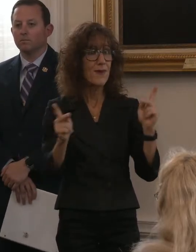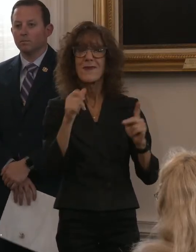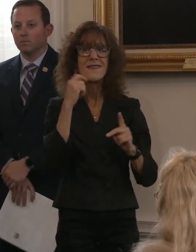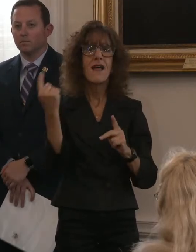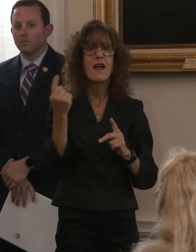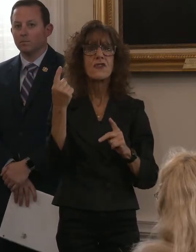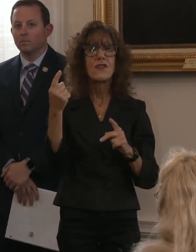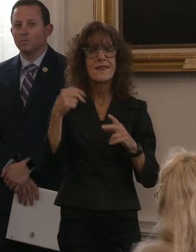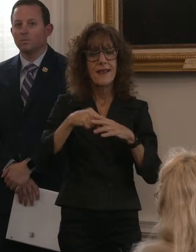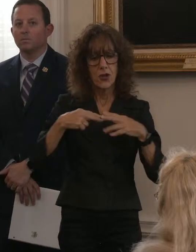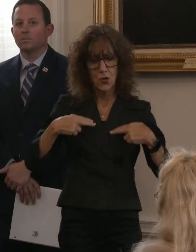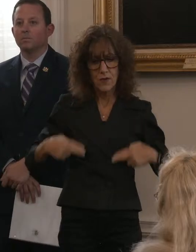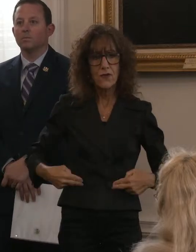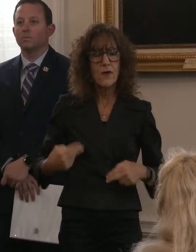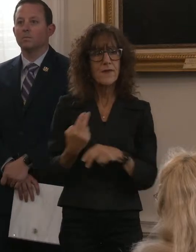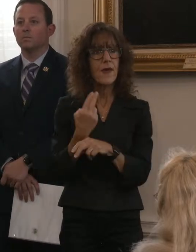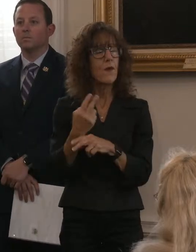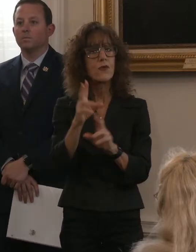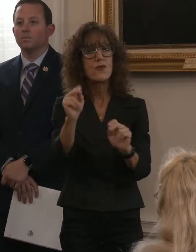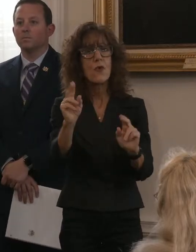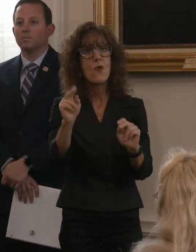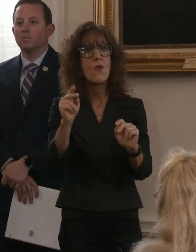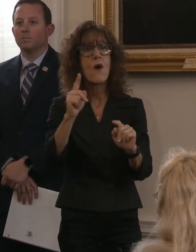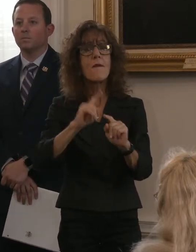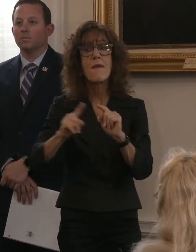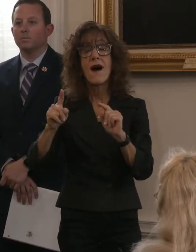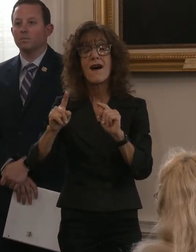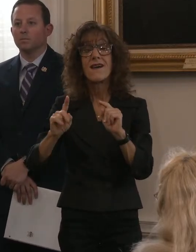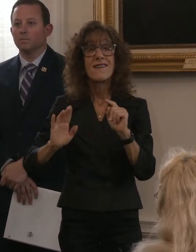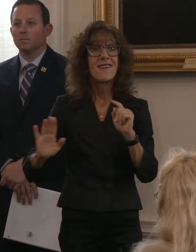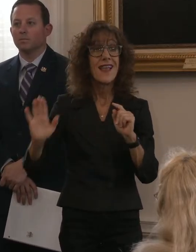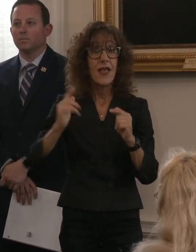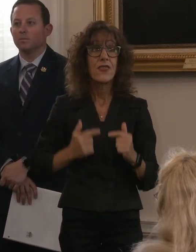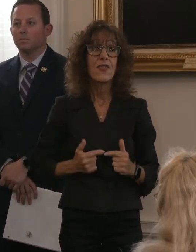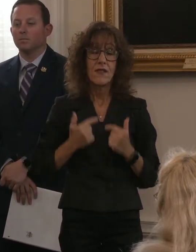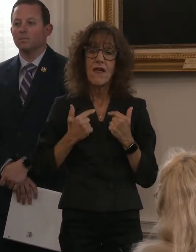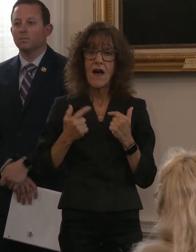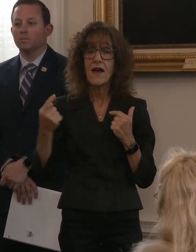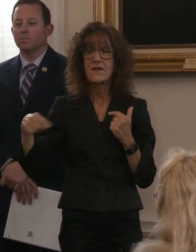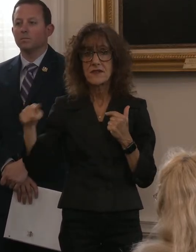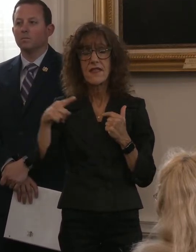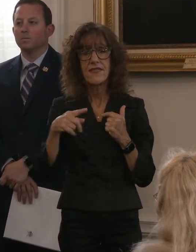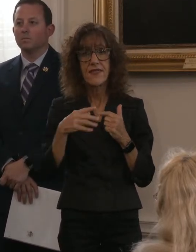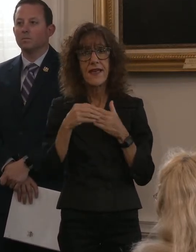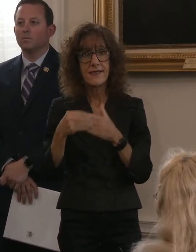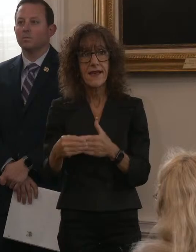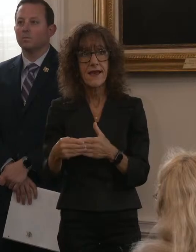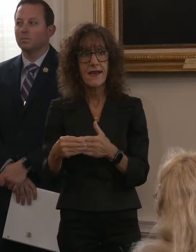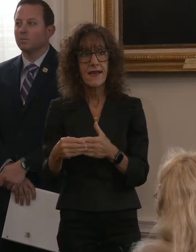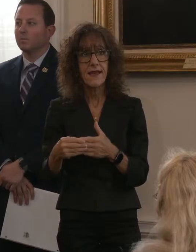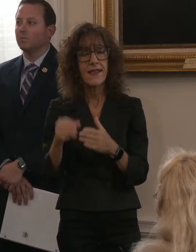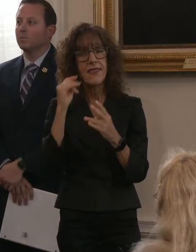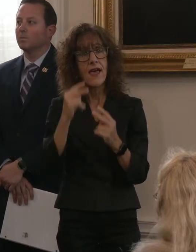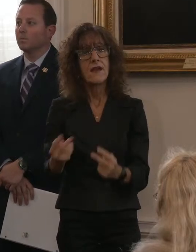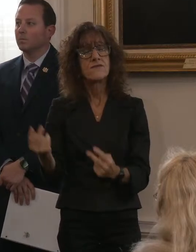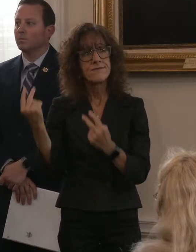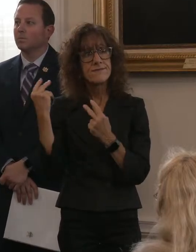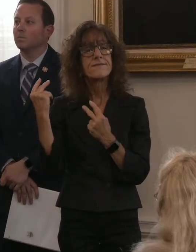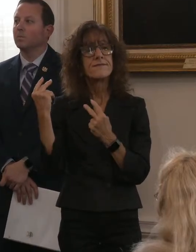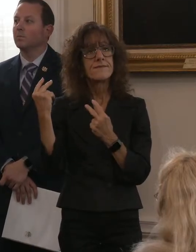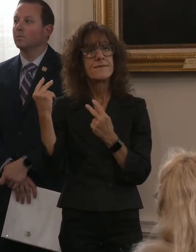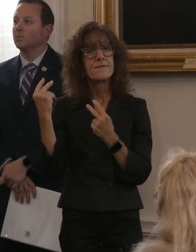in the uniforms they wore, but in the lives they led. In that reflection,